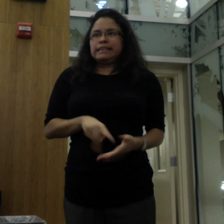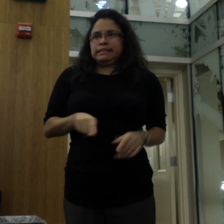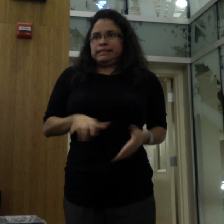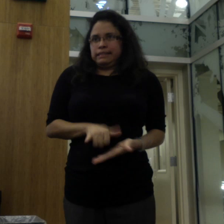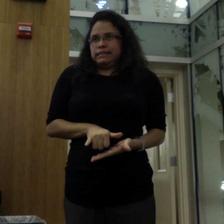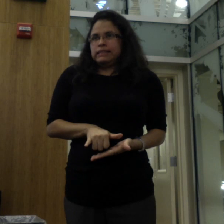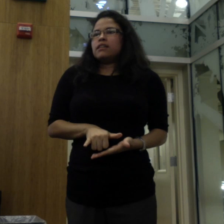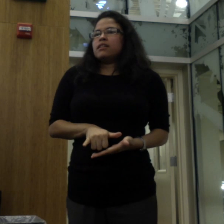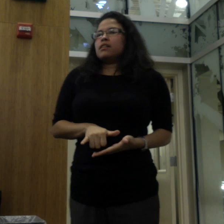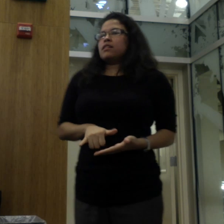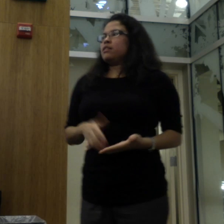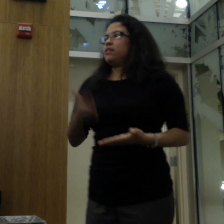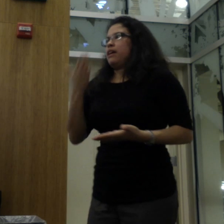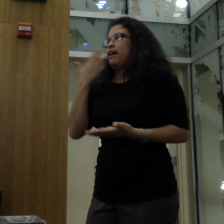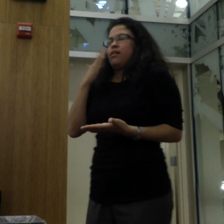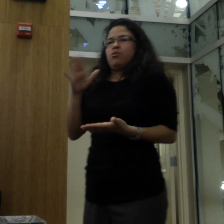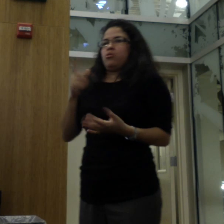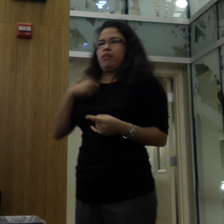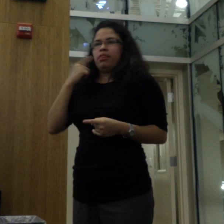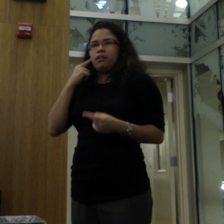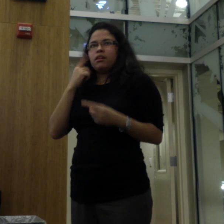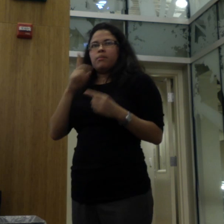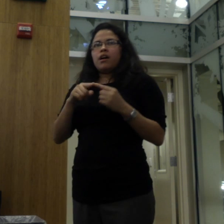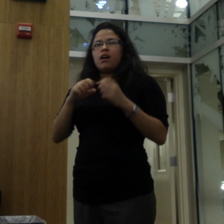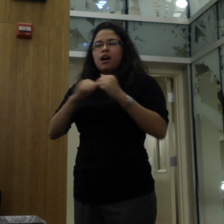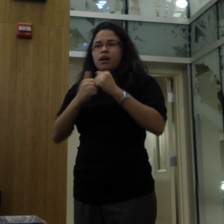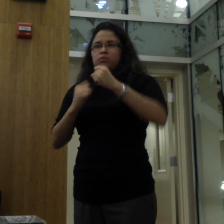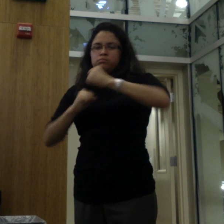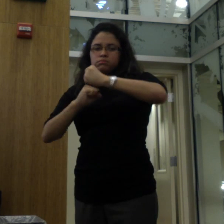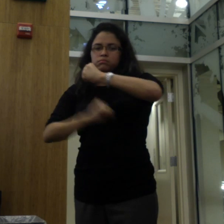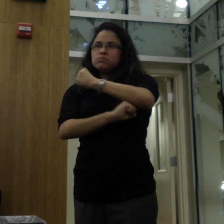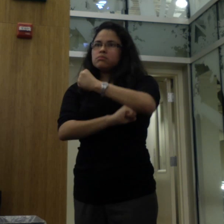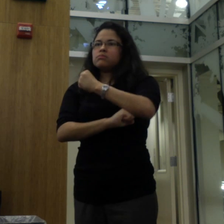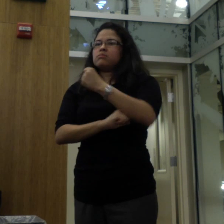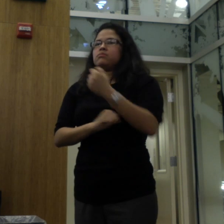structural integrity of the door jamb. I don't know.